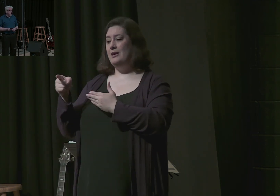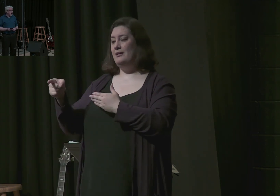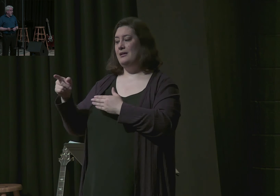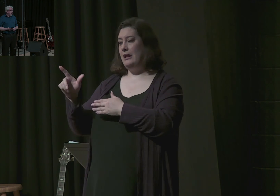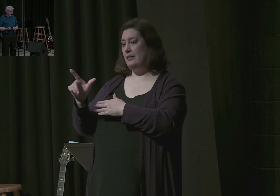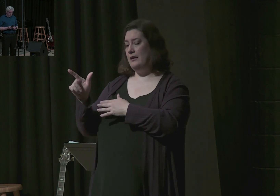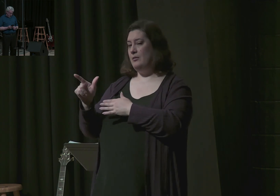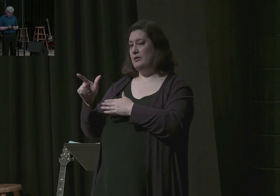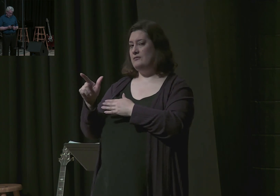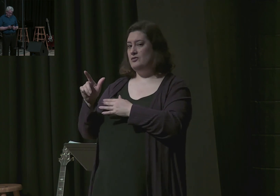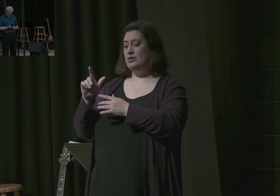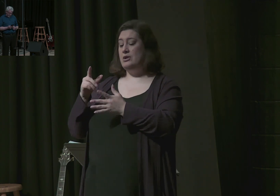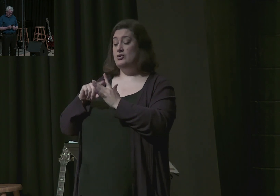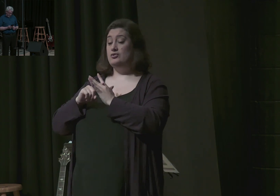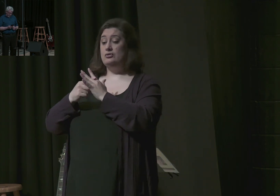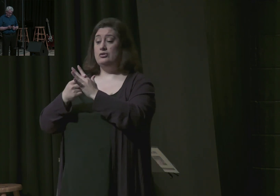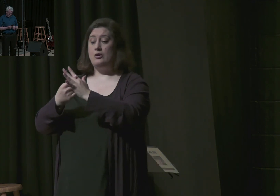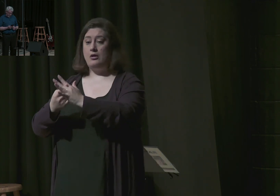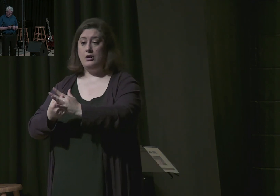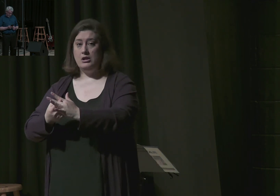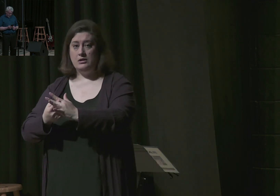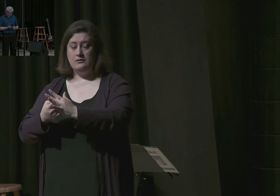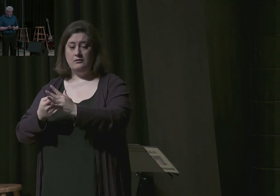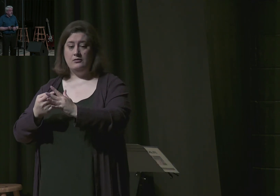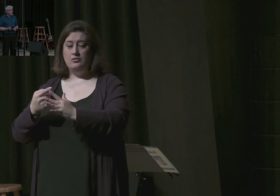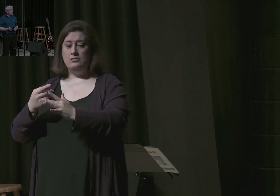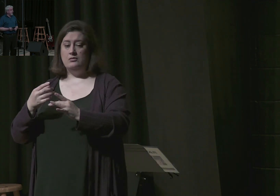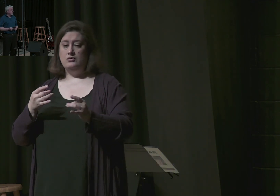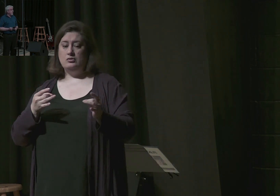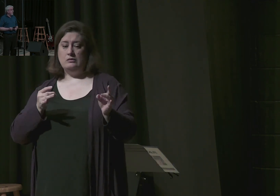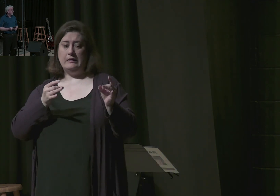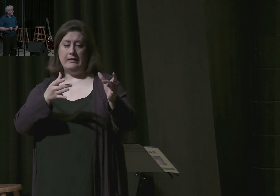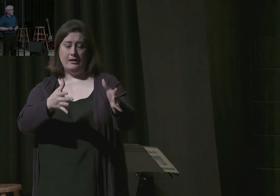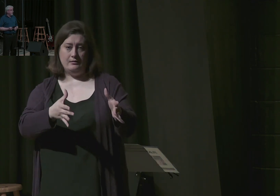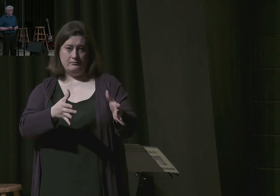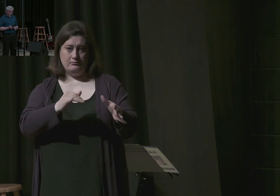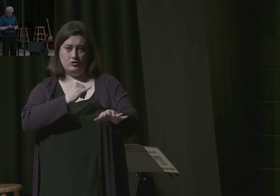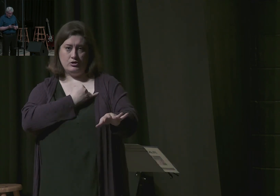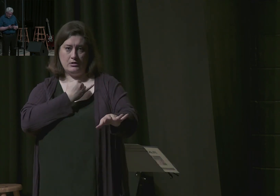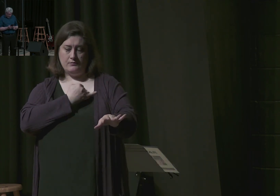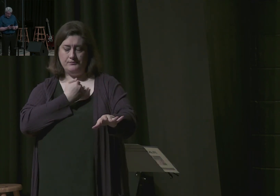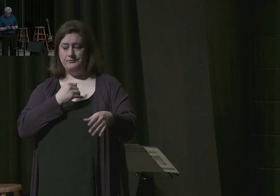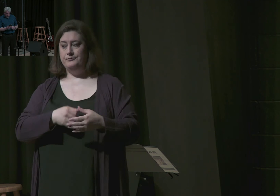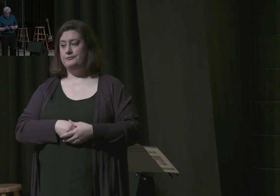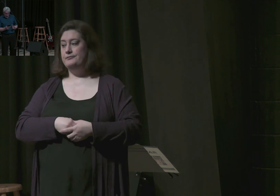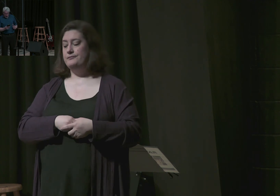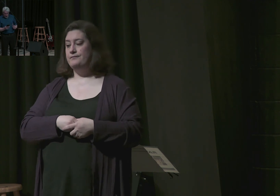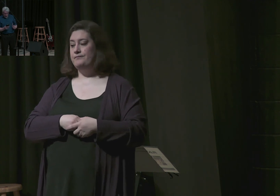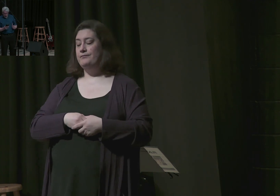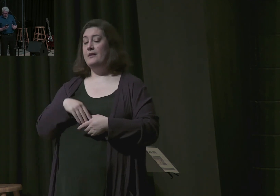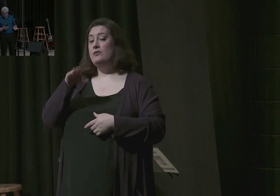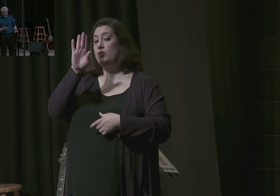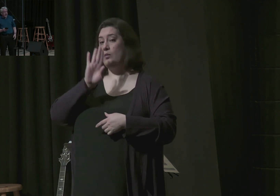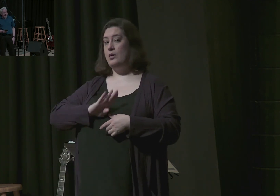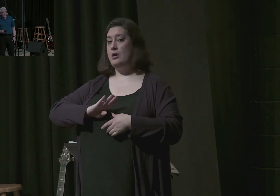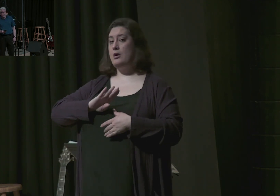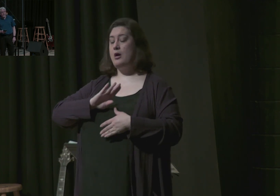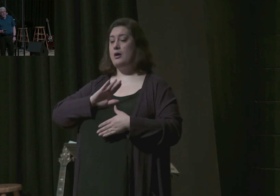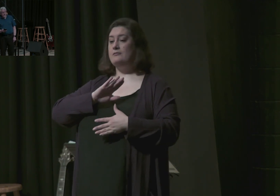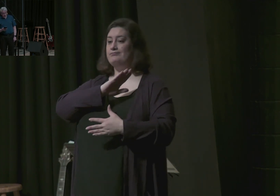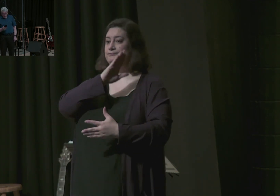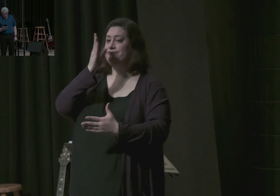turning against Jacob. Then God steps in and settles the questions of